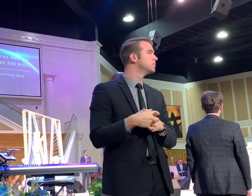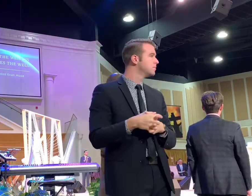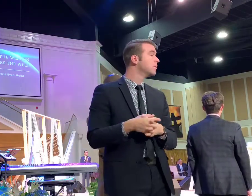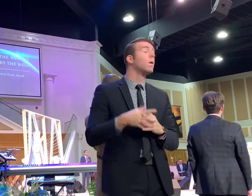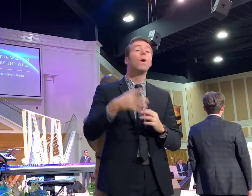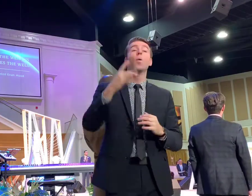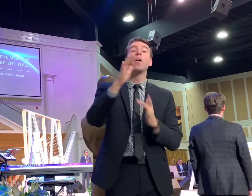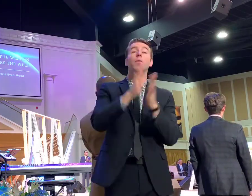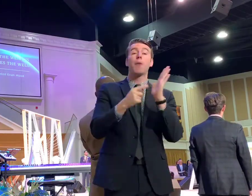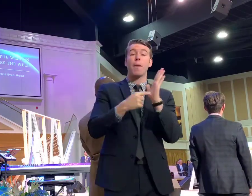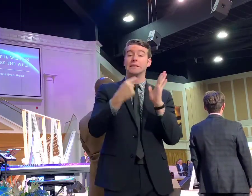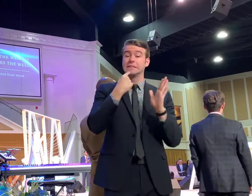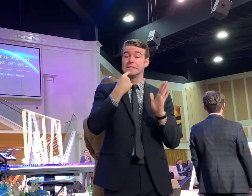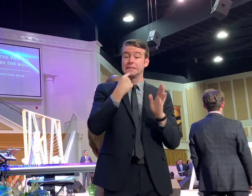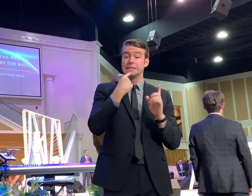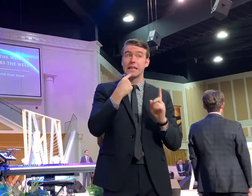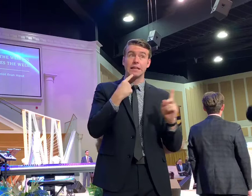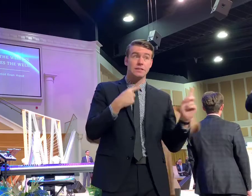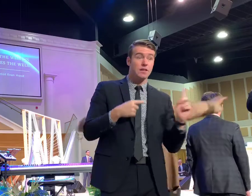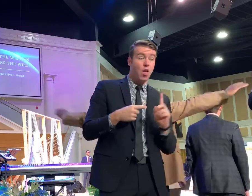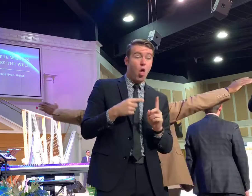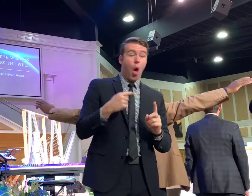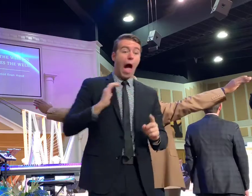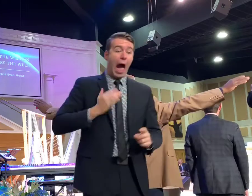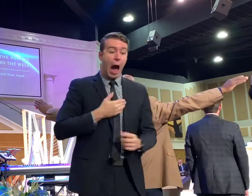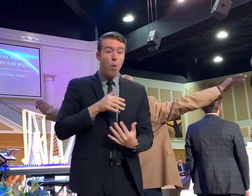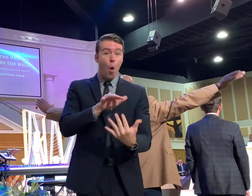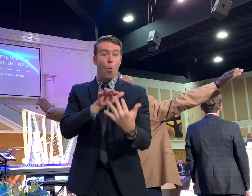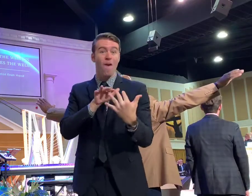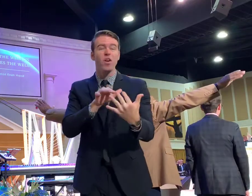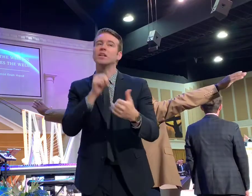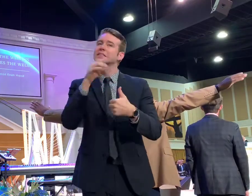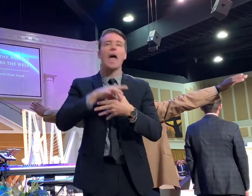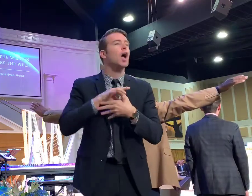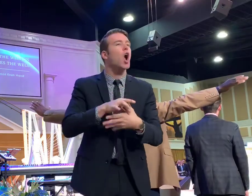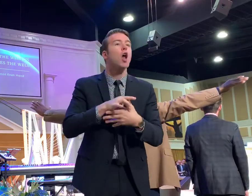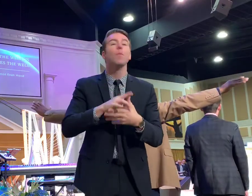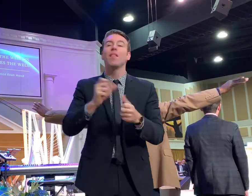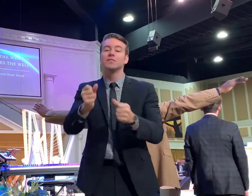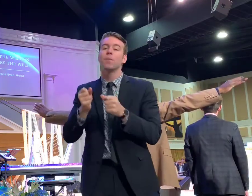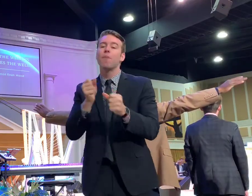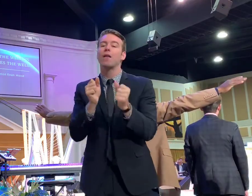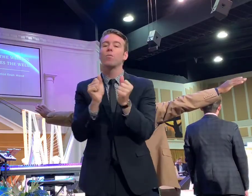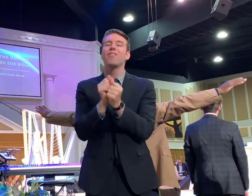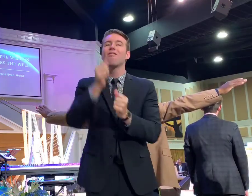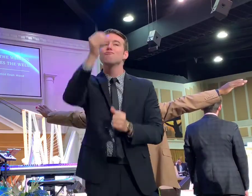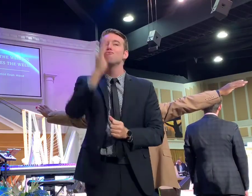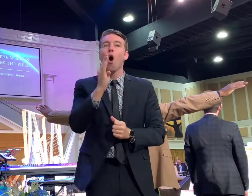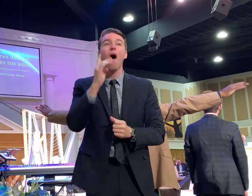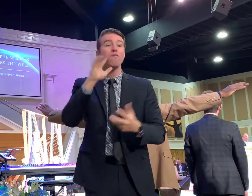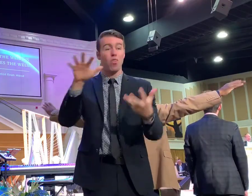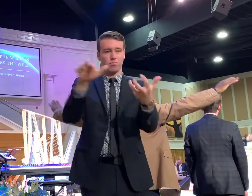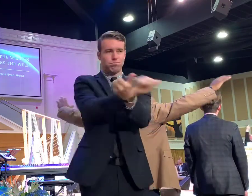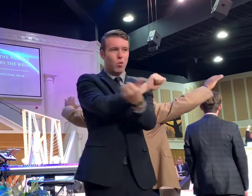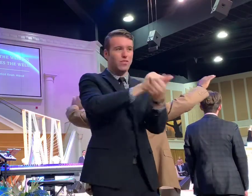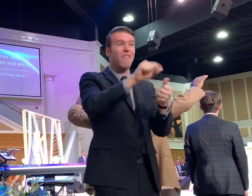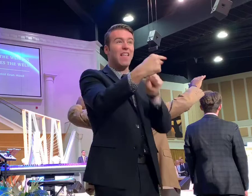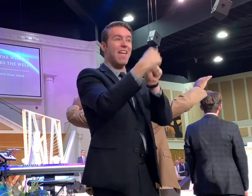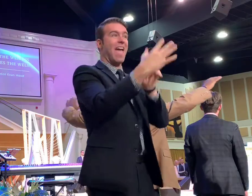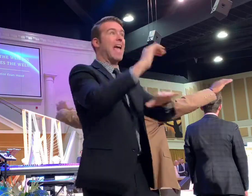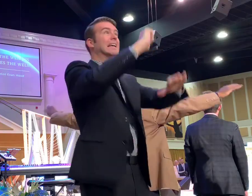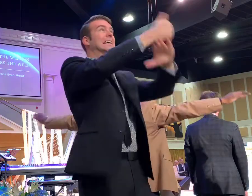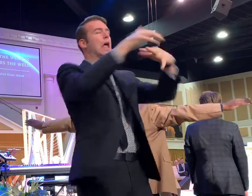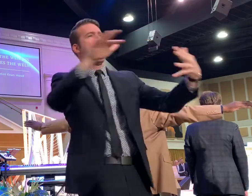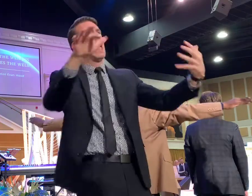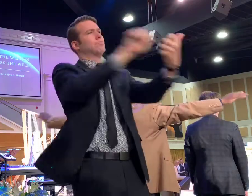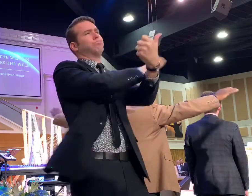Because the Bible says the weapons of our warfare are not carnal, but they are mighty through God to the